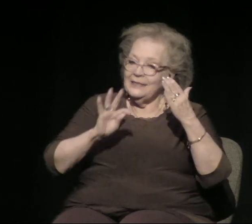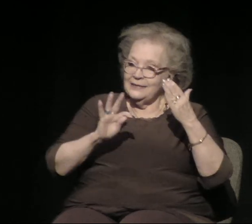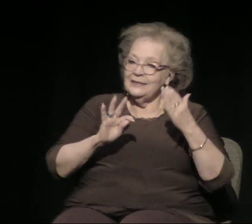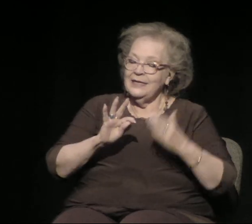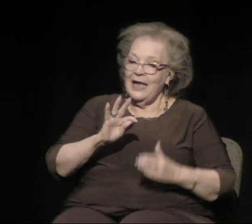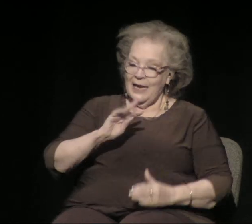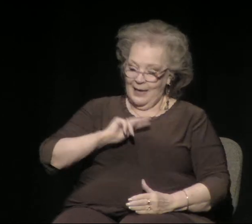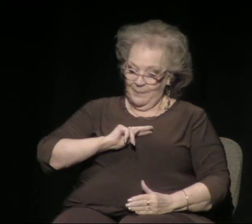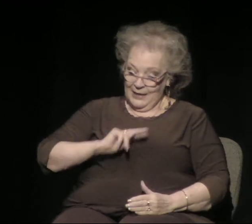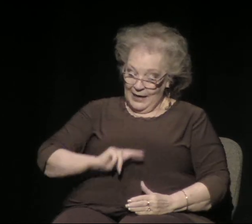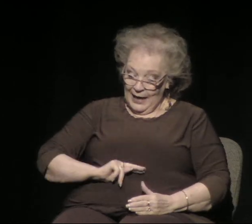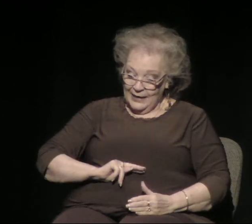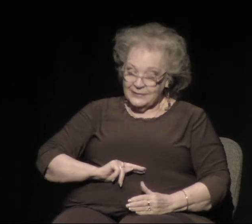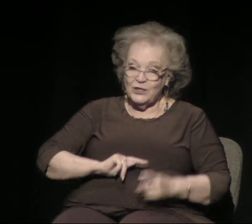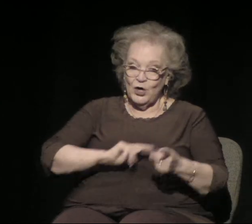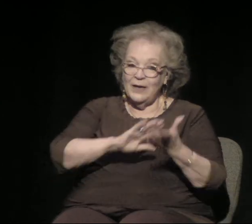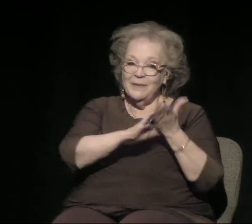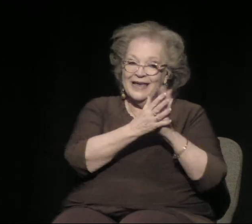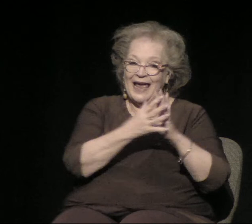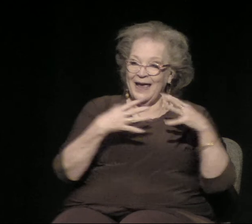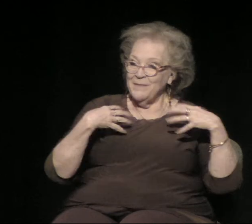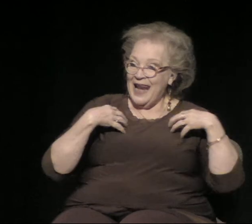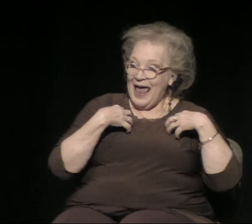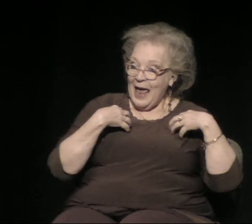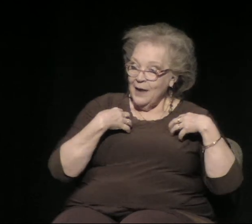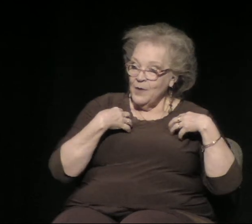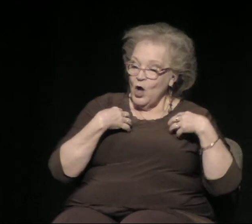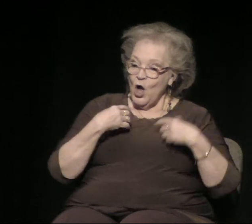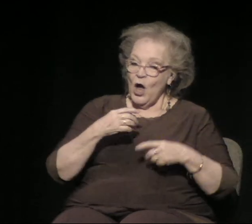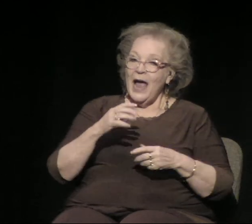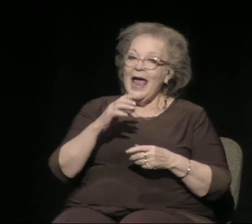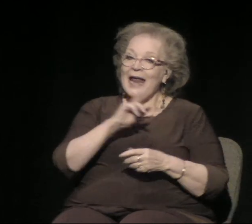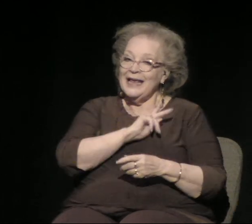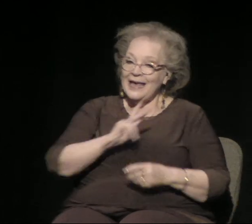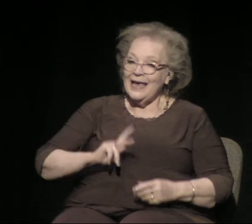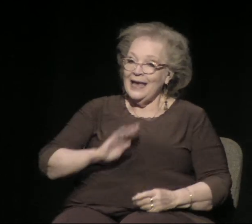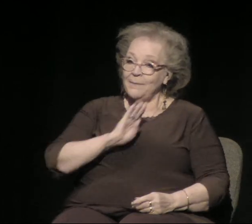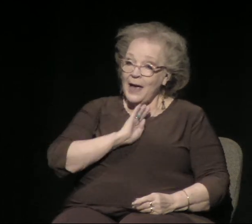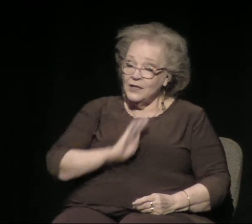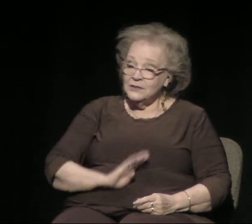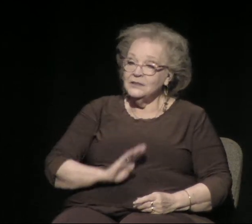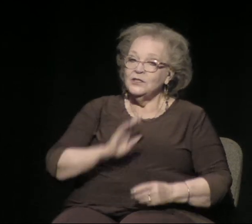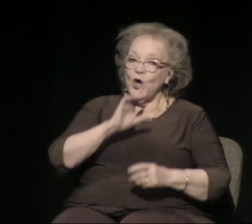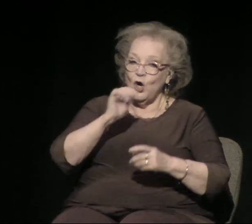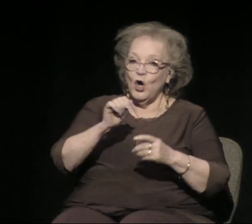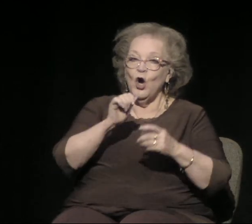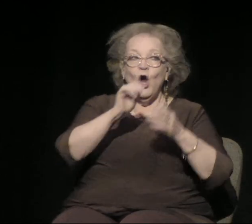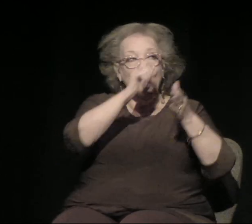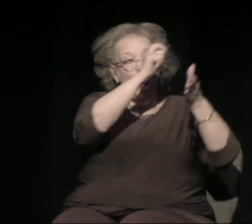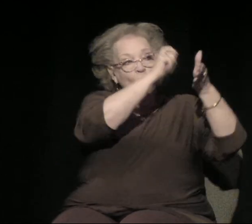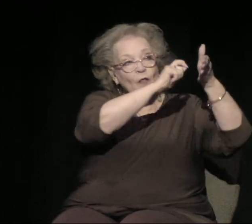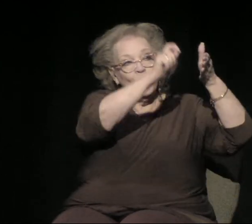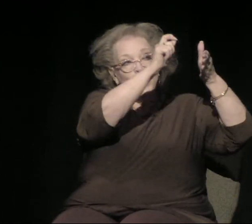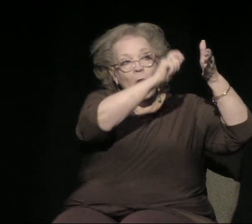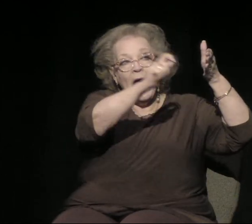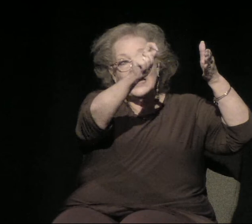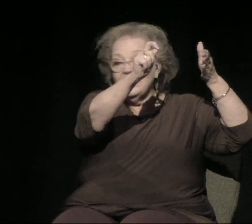King Nebuchadnezzar, he turned into a wild beast, and King Belshazzar, he took out through the writing on the